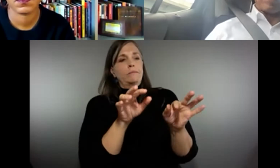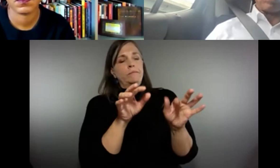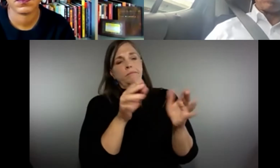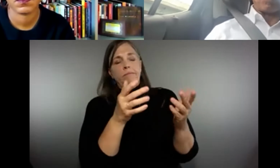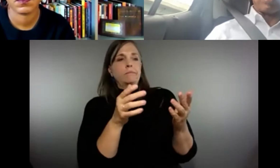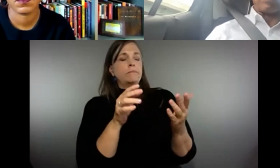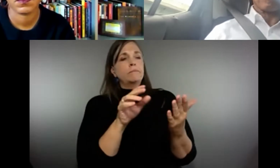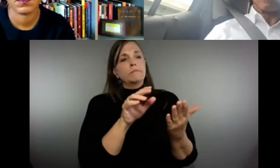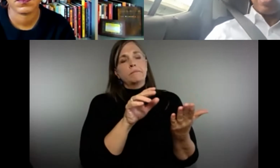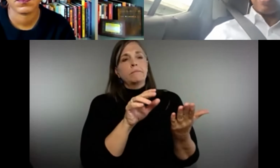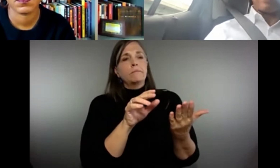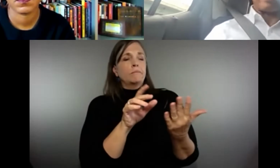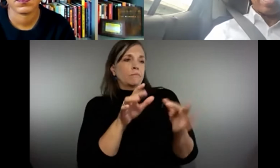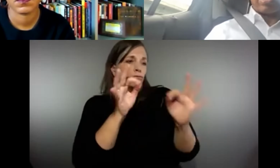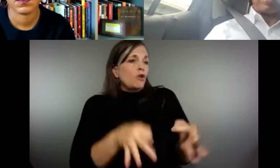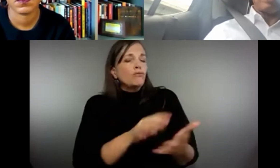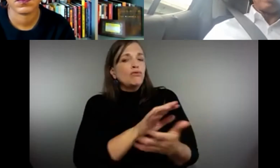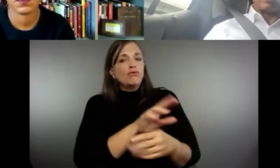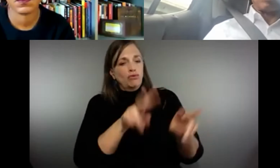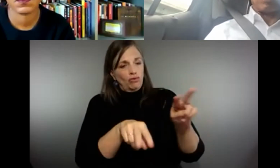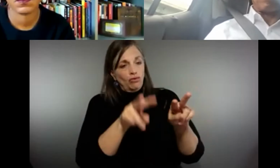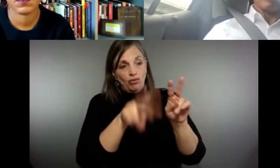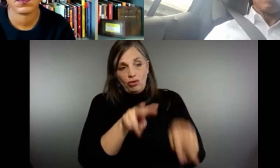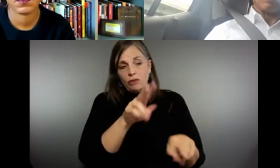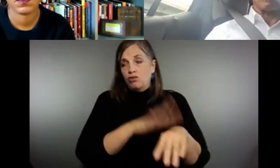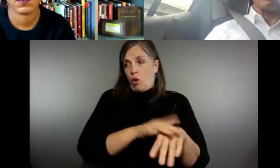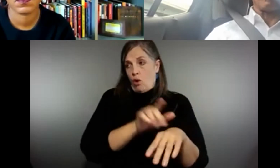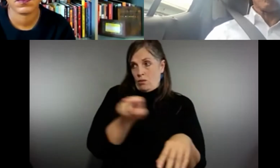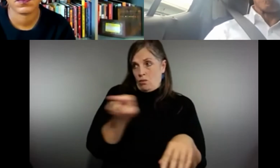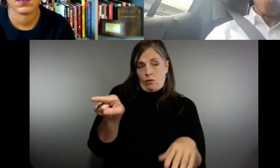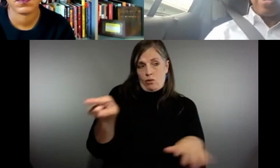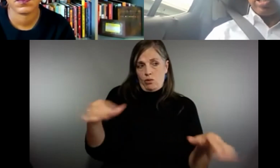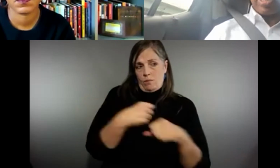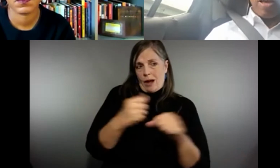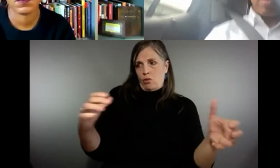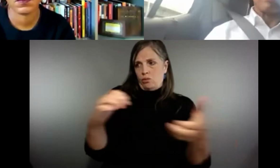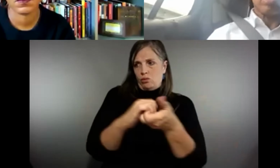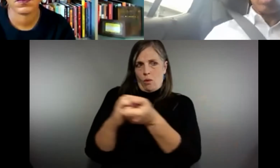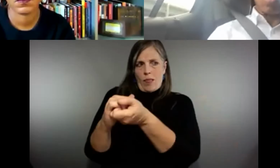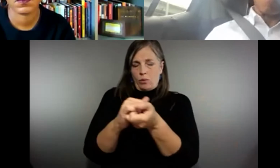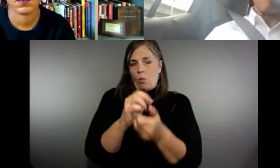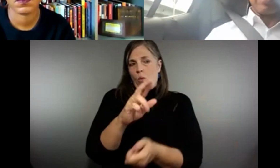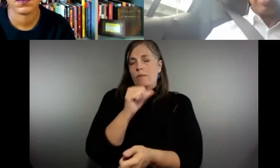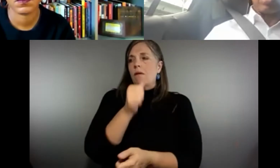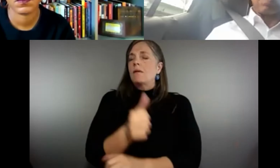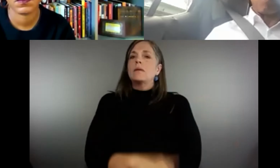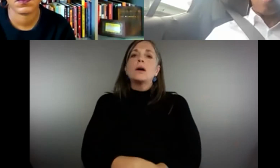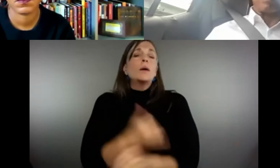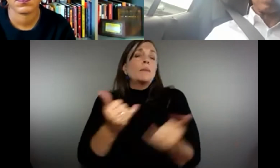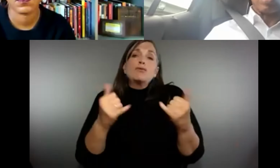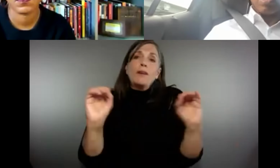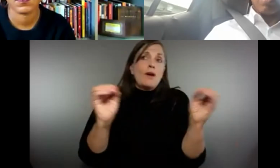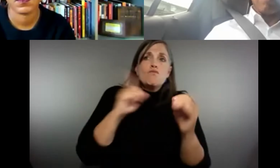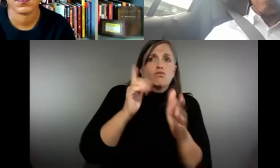uh mentioned to will right now that's not the incentive uh to coordinate together to solve the needs and the